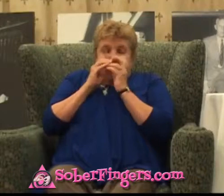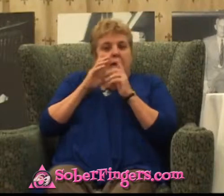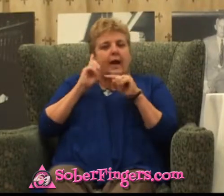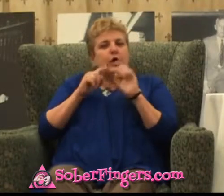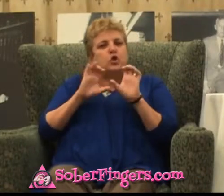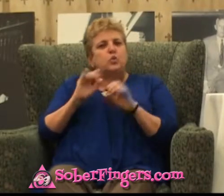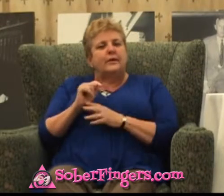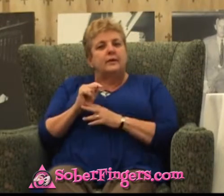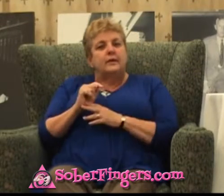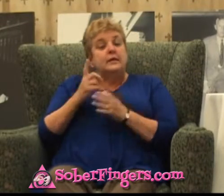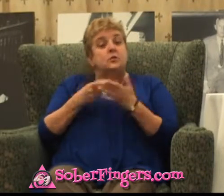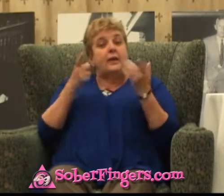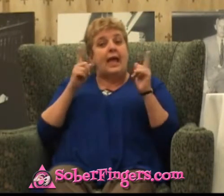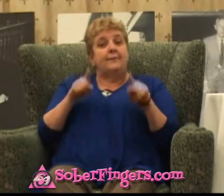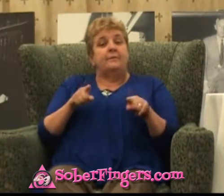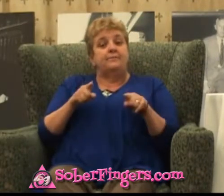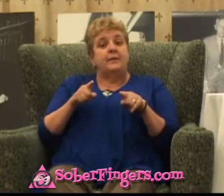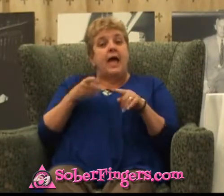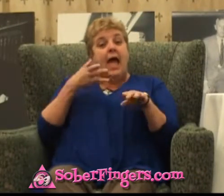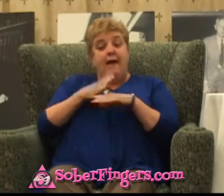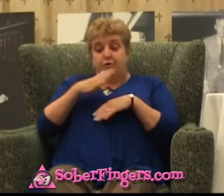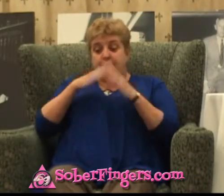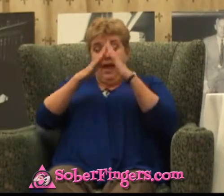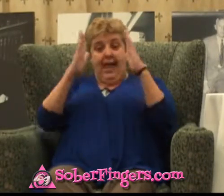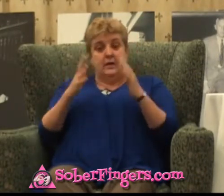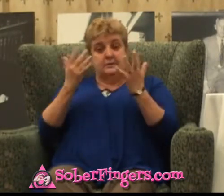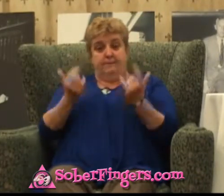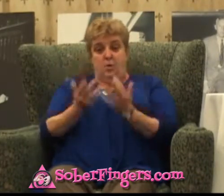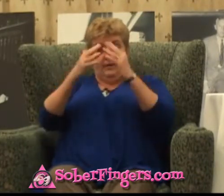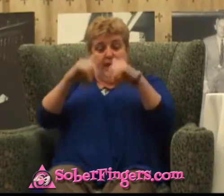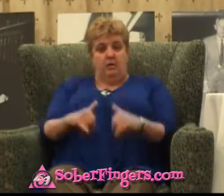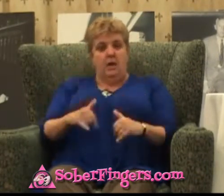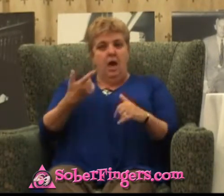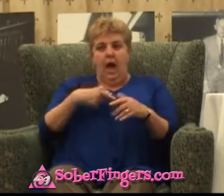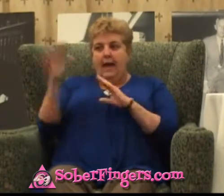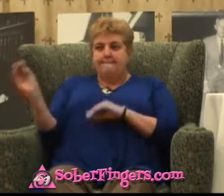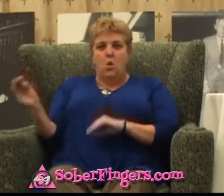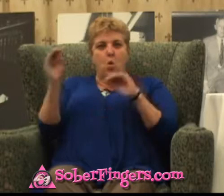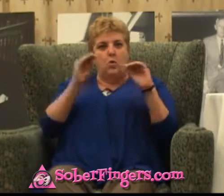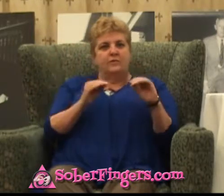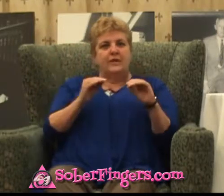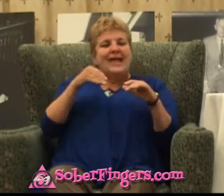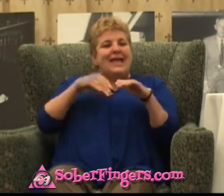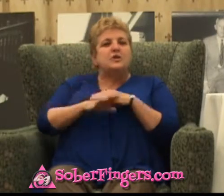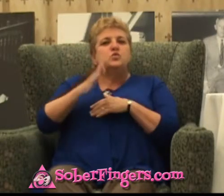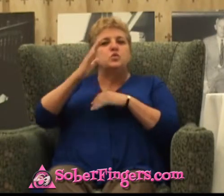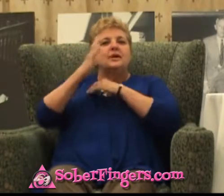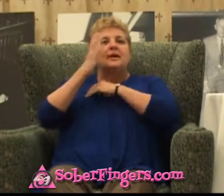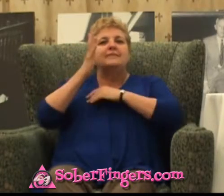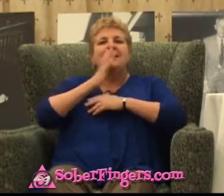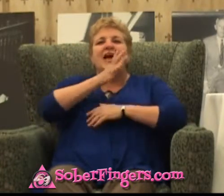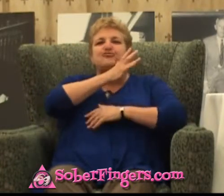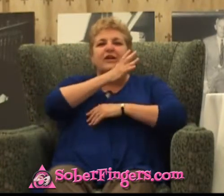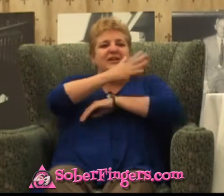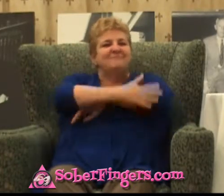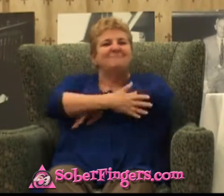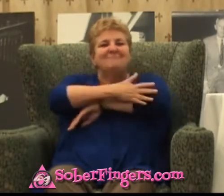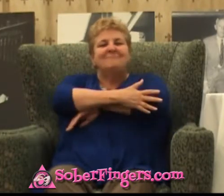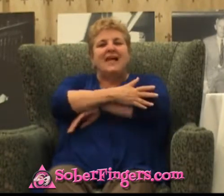So what happened was when my house burned down, I moved. And I wound up moving out into the country for the first time ever. And one of the books that I